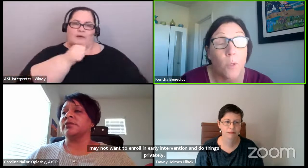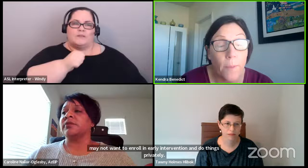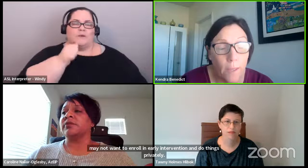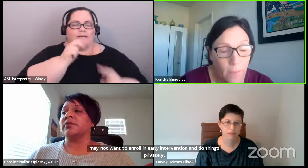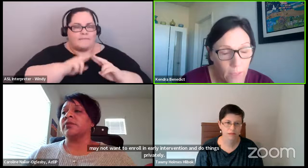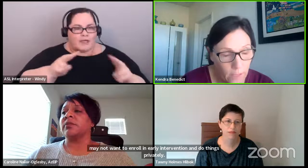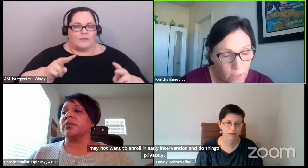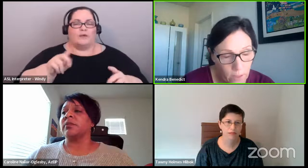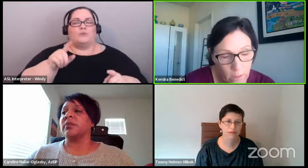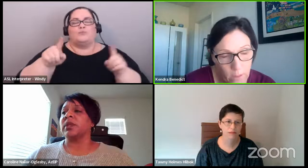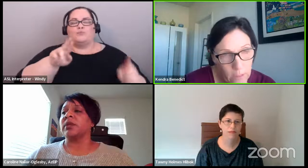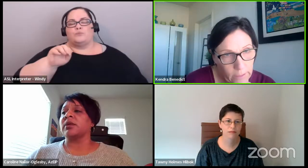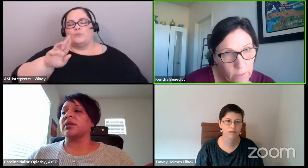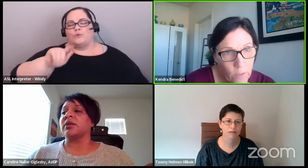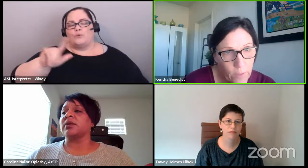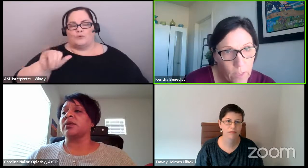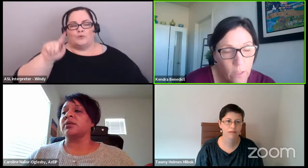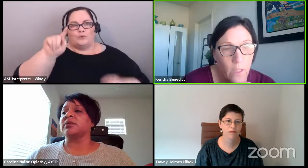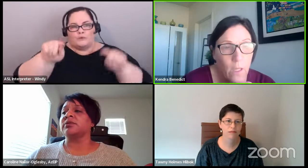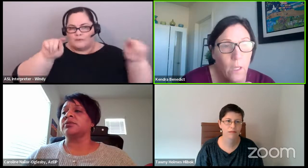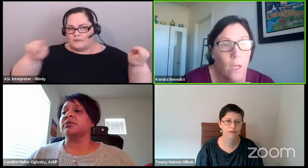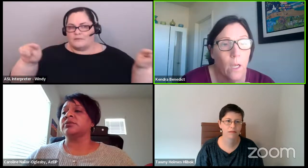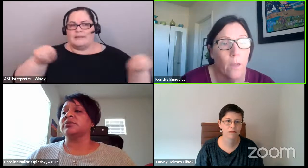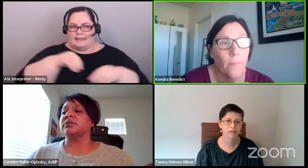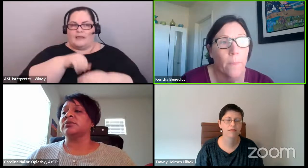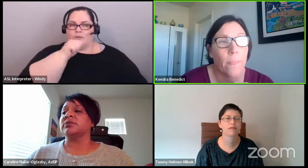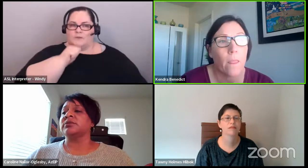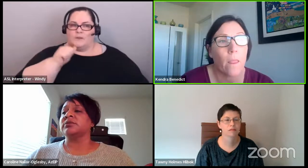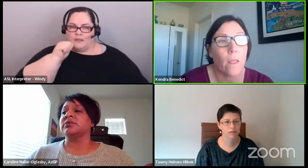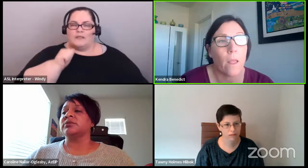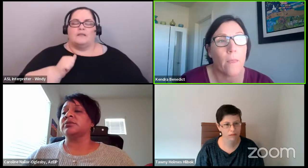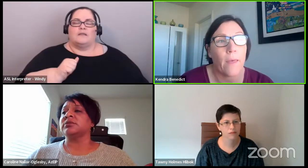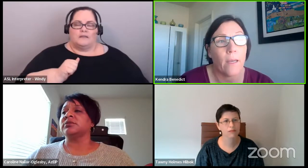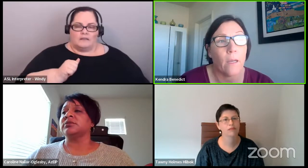very rural population in Arizona and